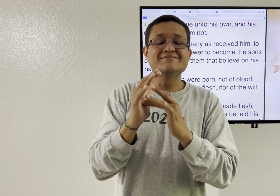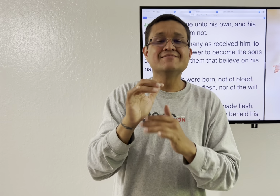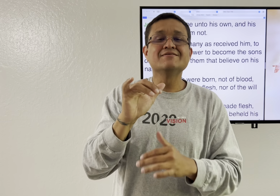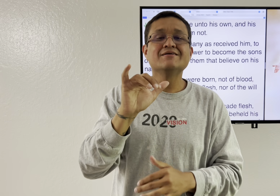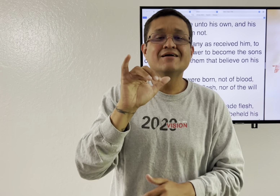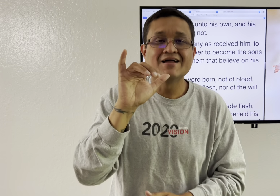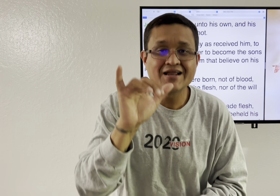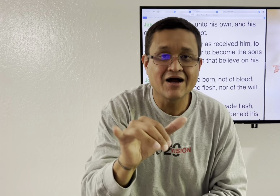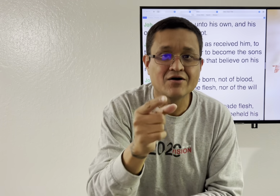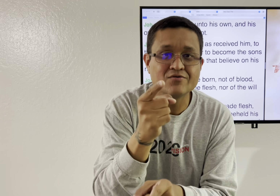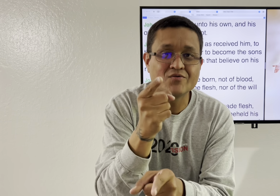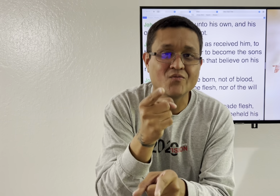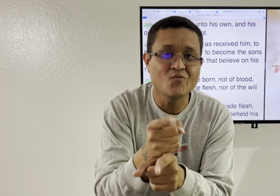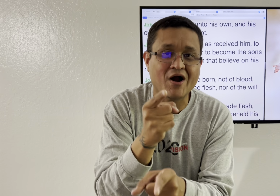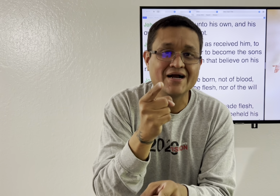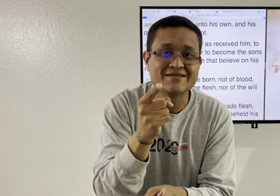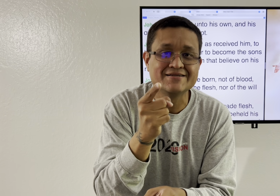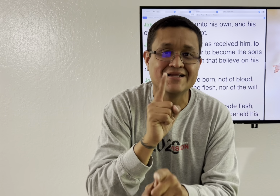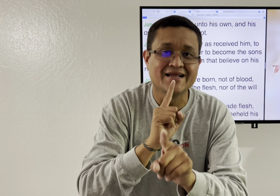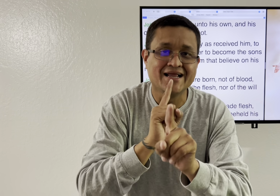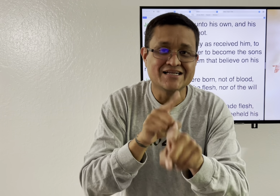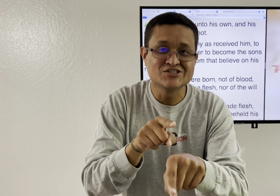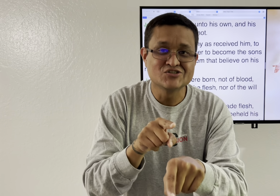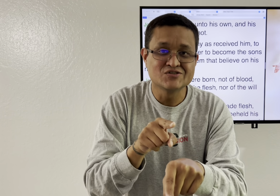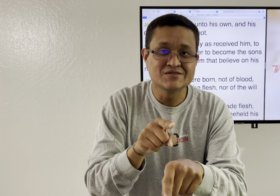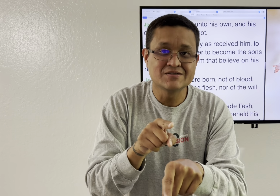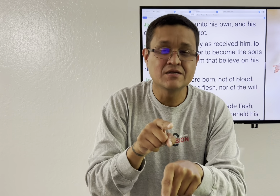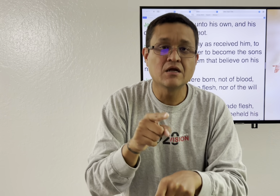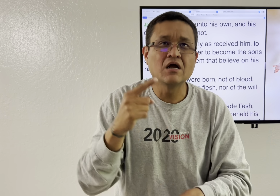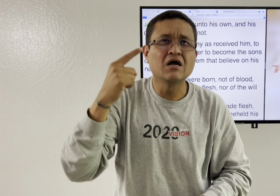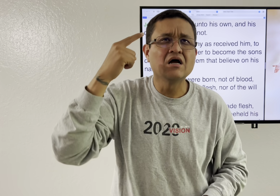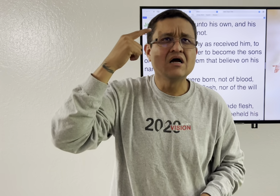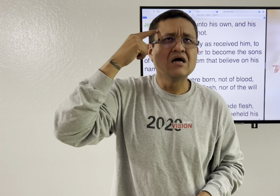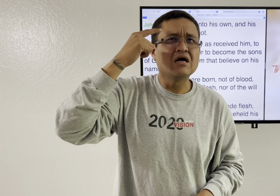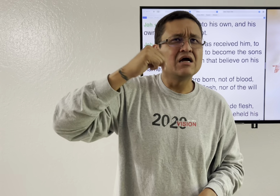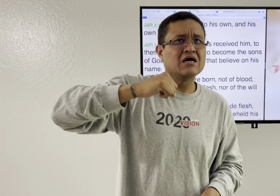I bet you're thinking Jesus. And that's right. That's the right answer.